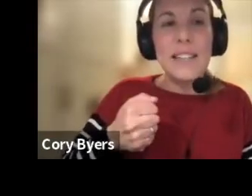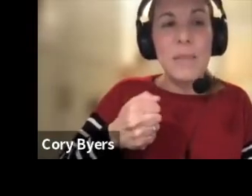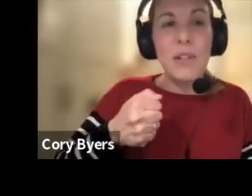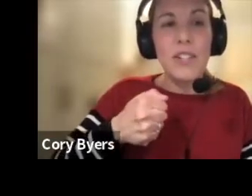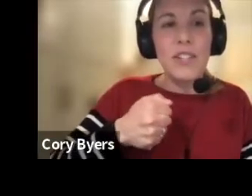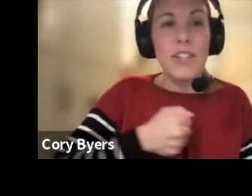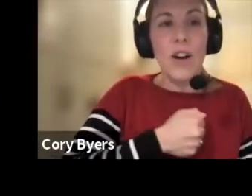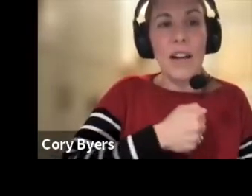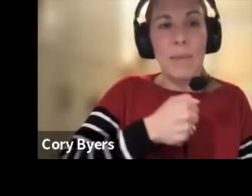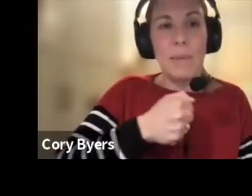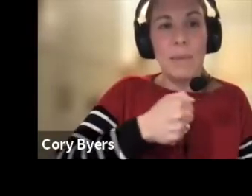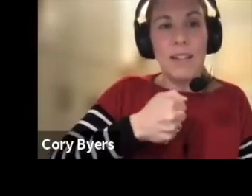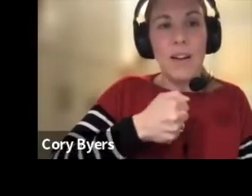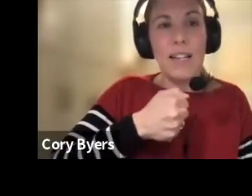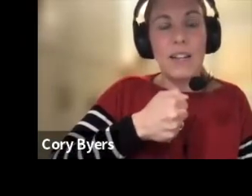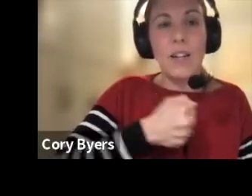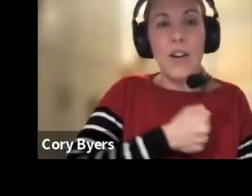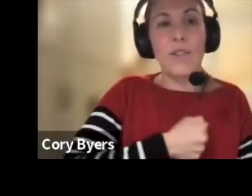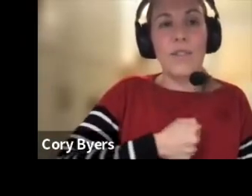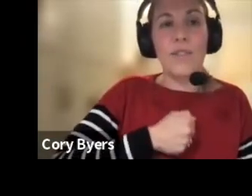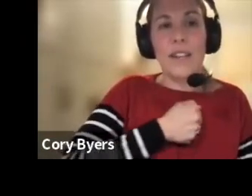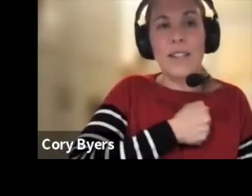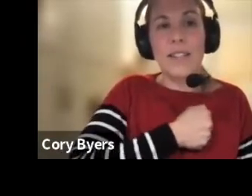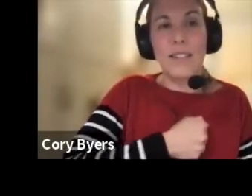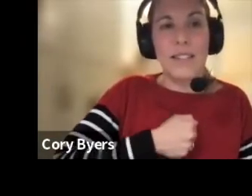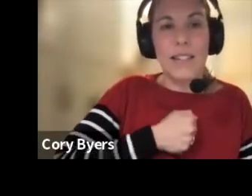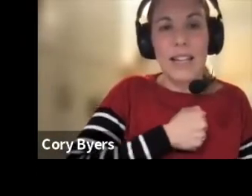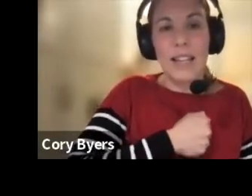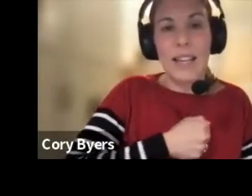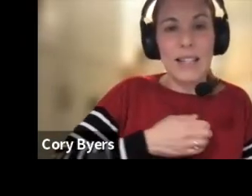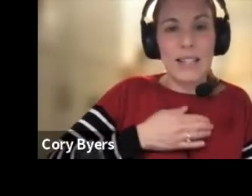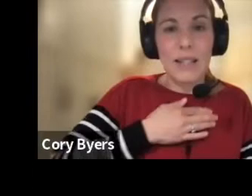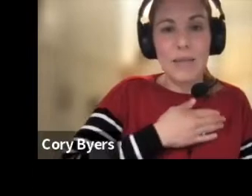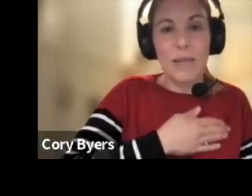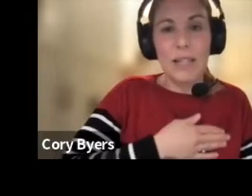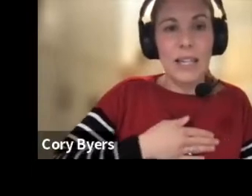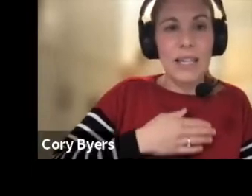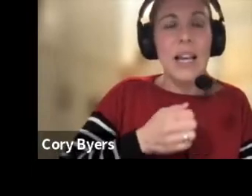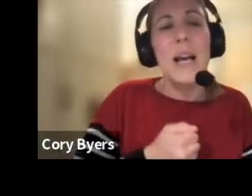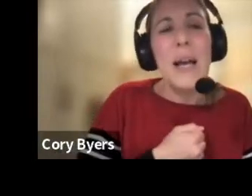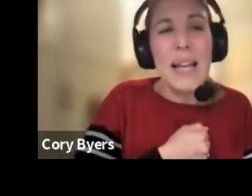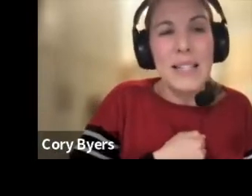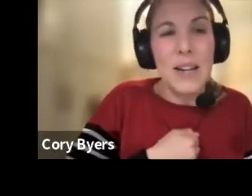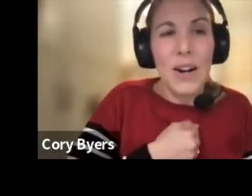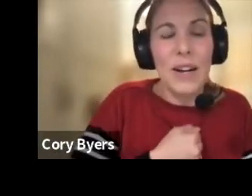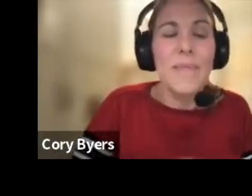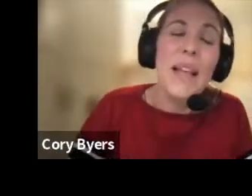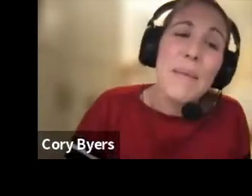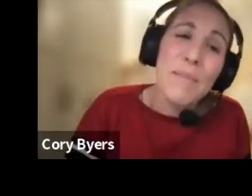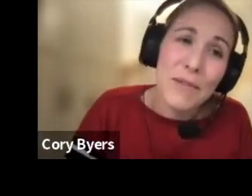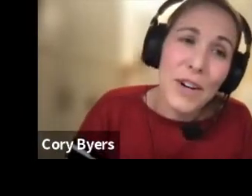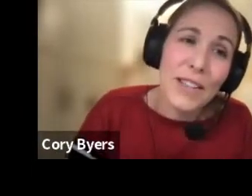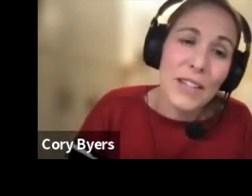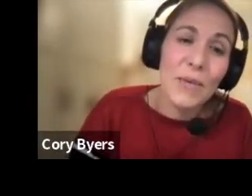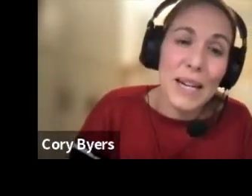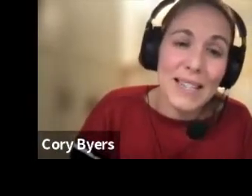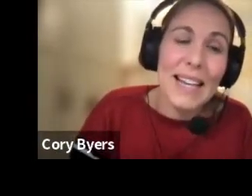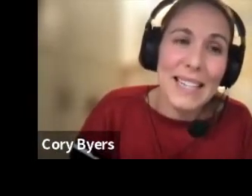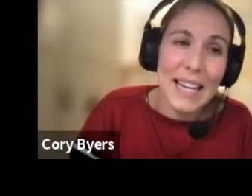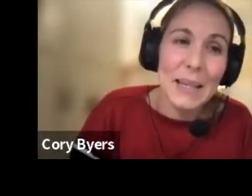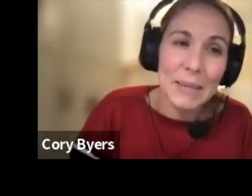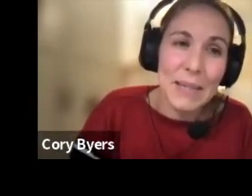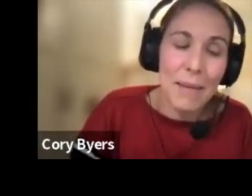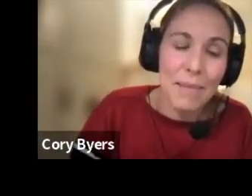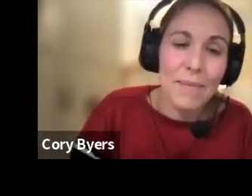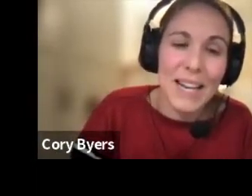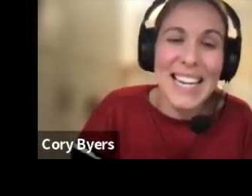very similar to sorry, but sorry is a closed fist like this. Please and sorry. But for our little ones, that